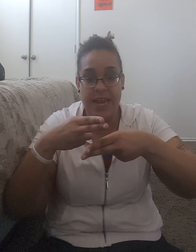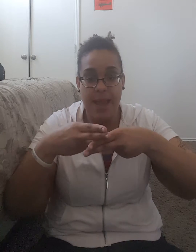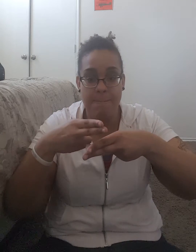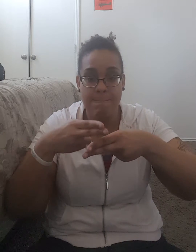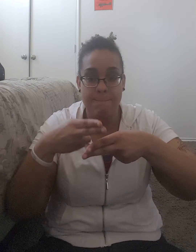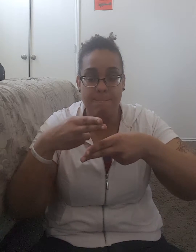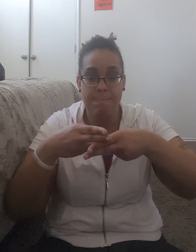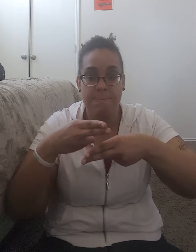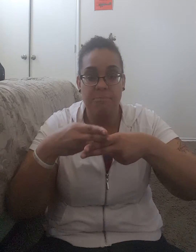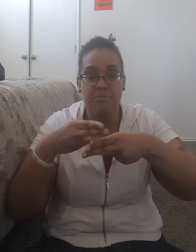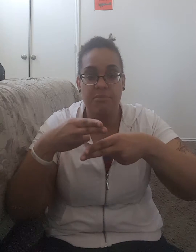Name.